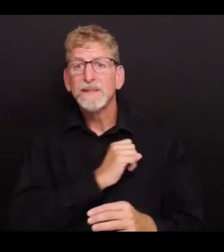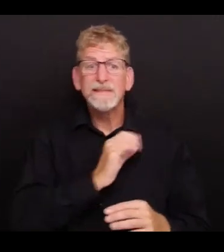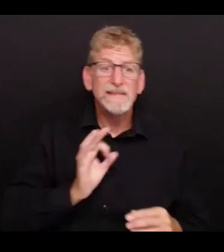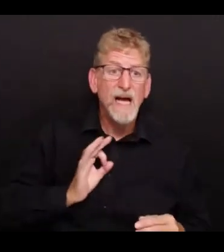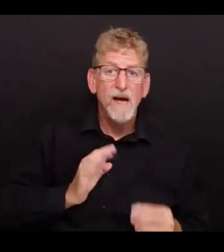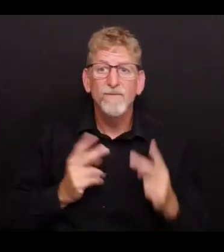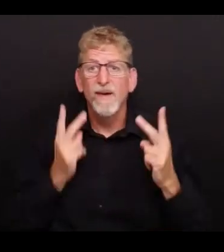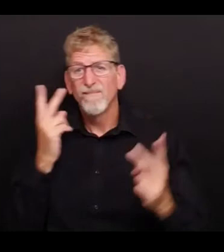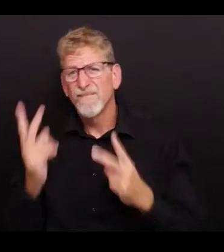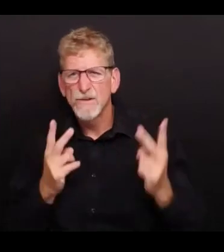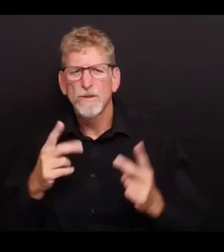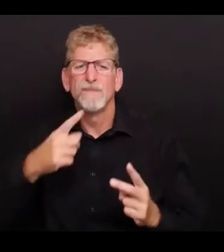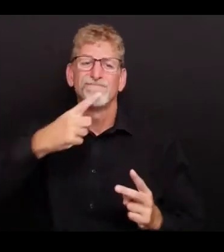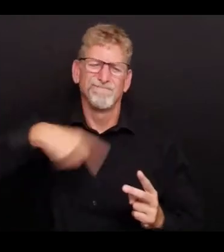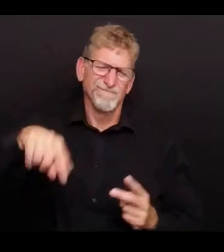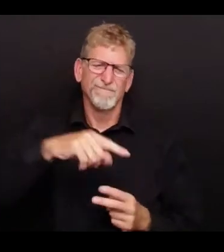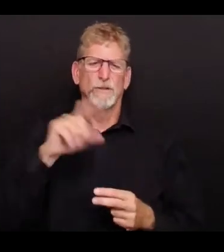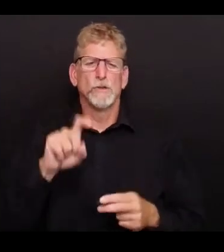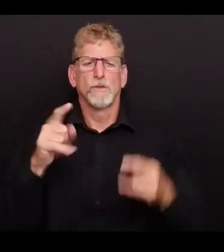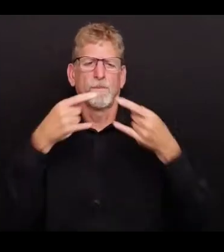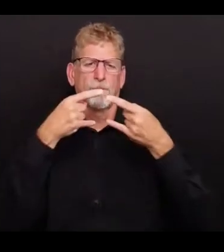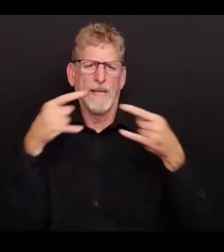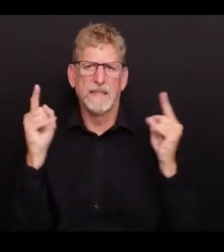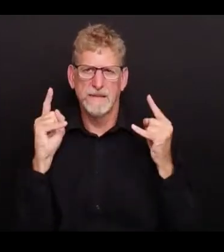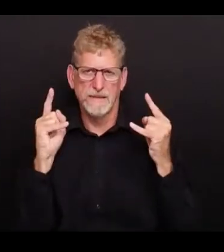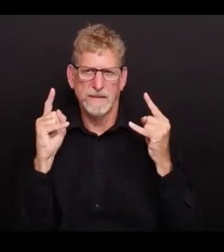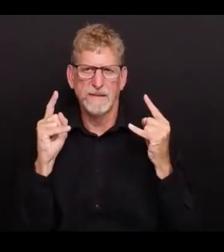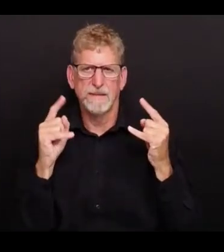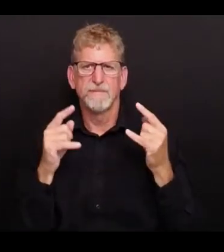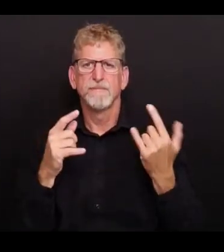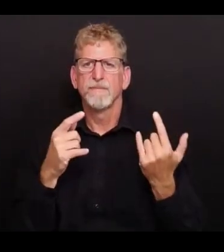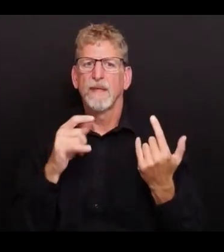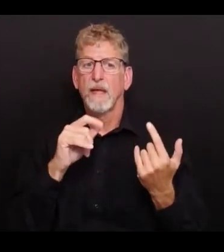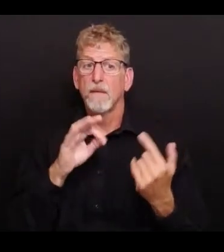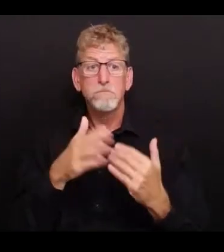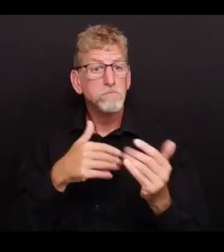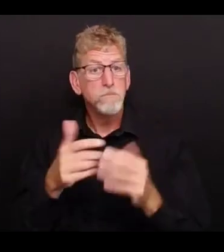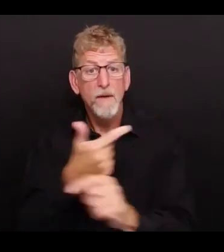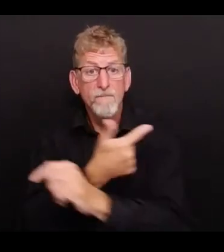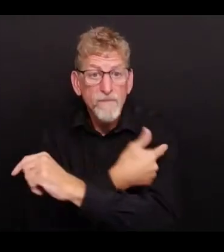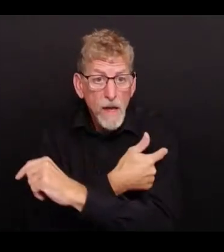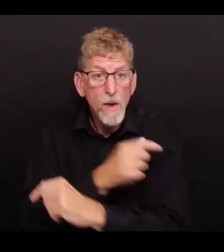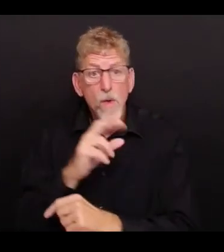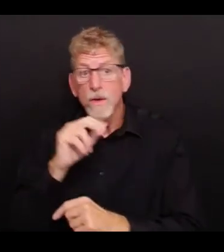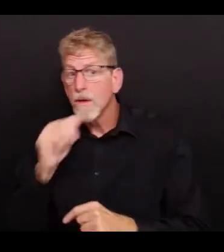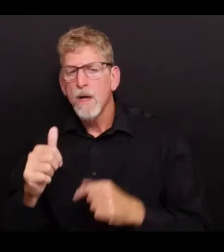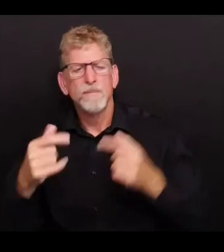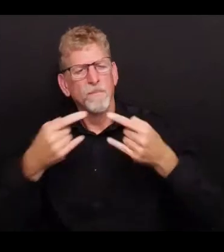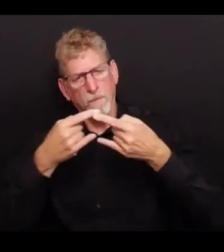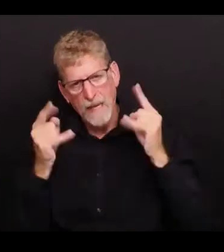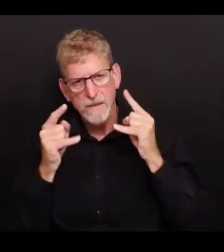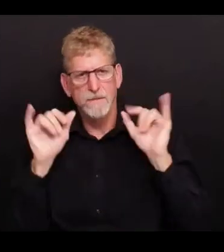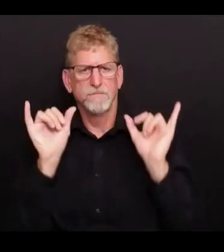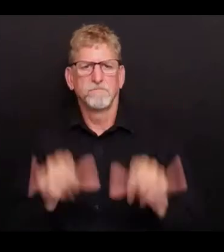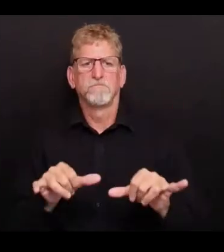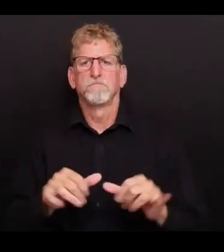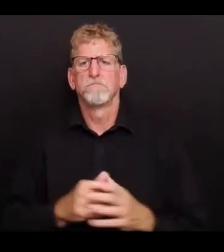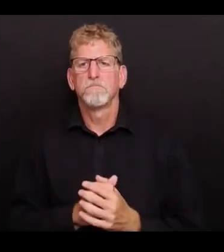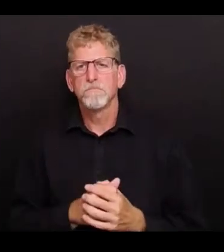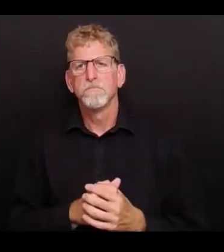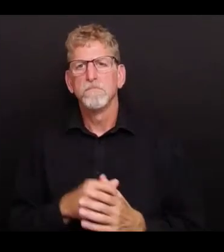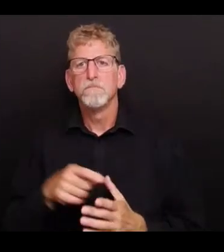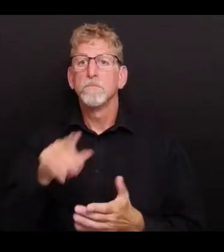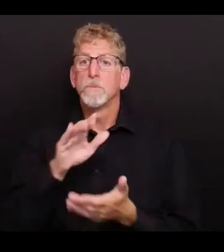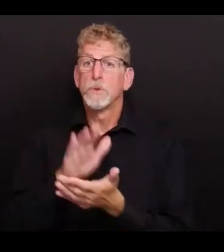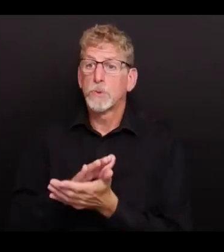masks indoors, regardless of their vaccination status. Schools should maintain 3 feet of distance between students within